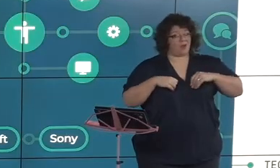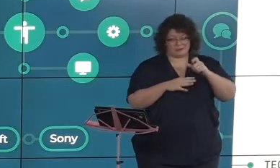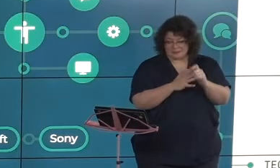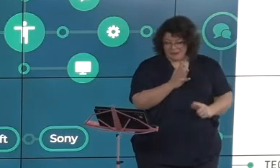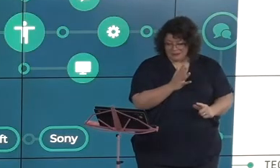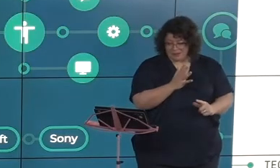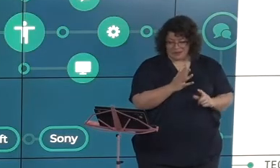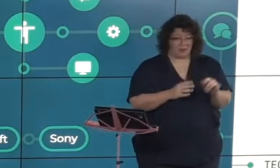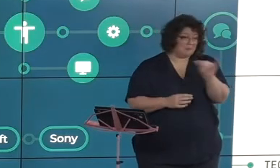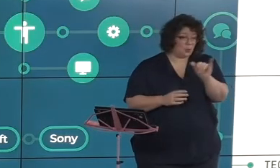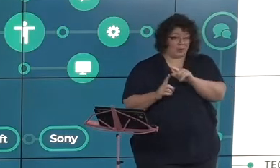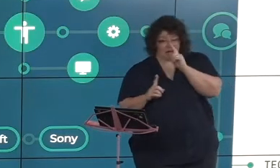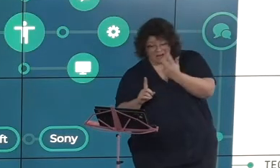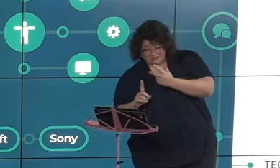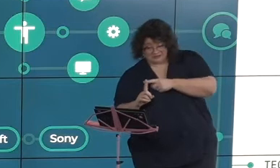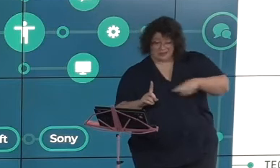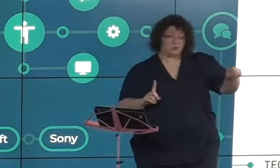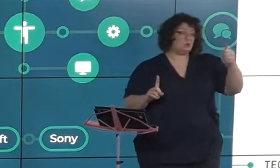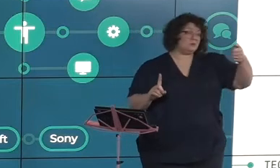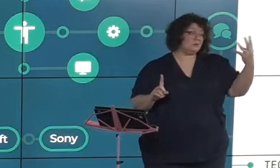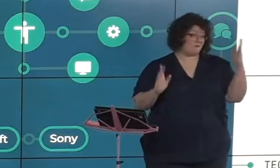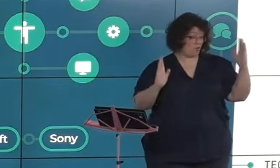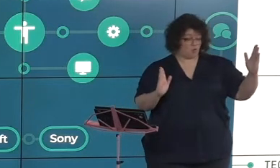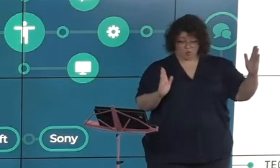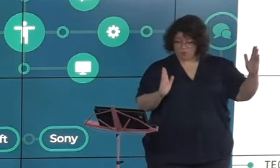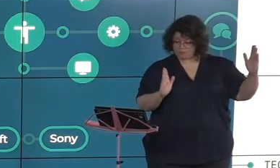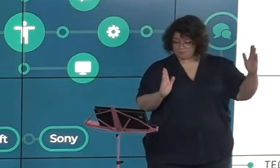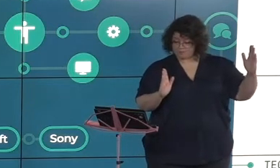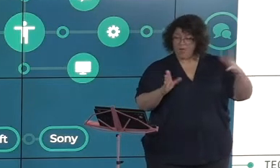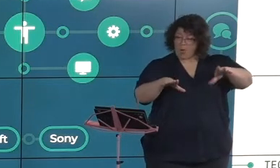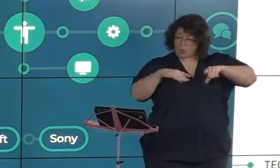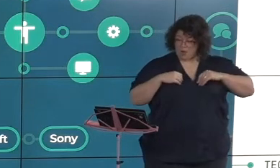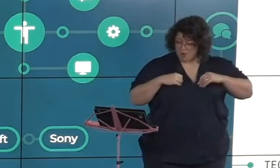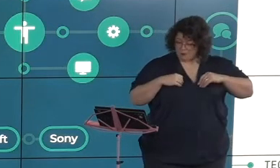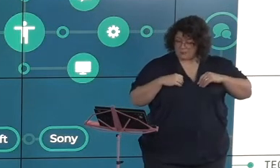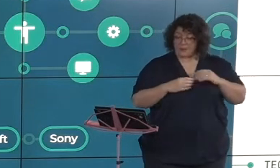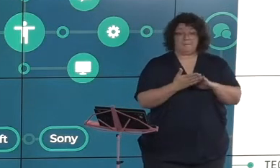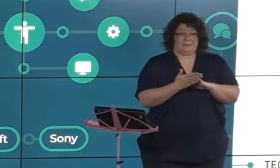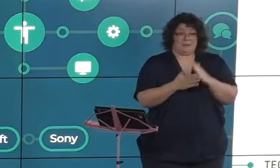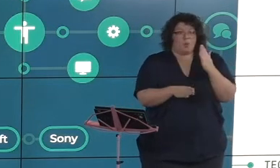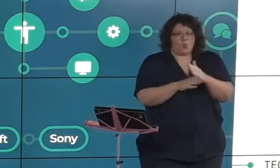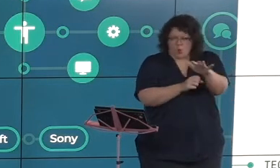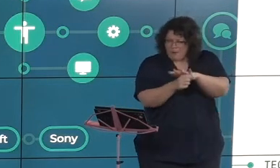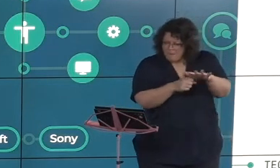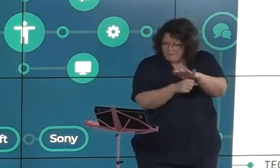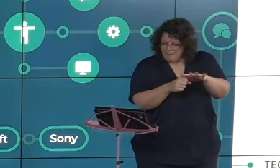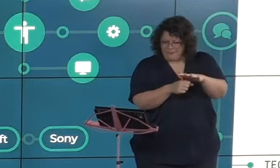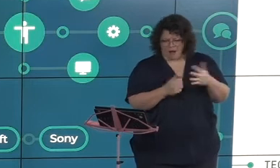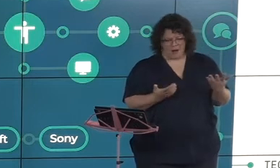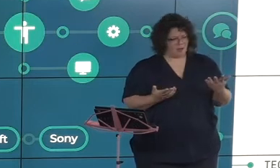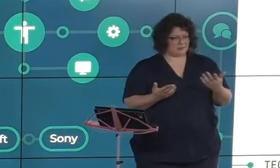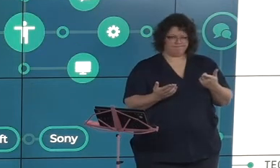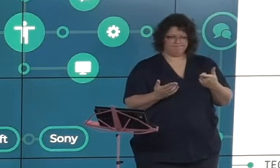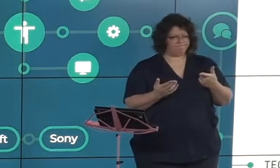we also know, we know in this room, that business is the most powerful force on this planet. And if business includes,